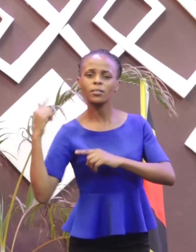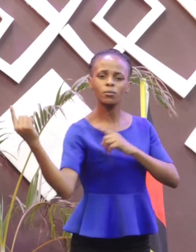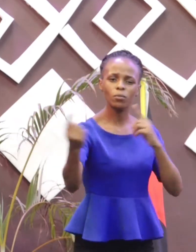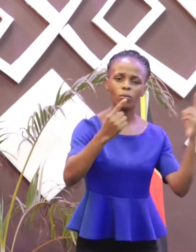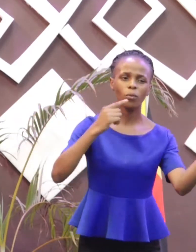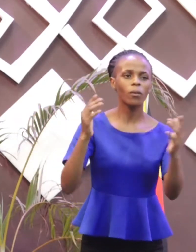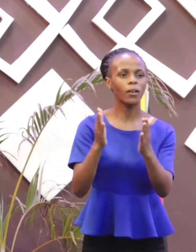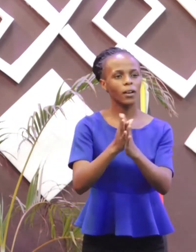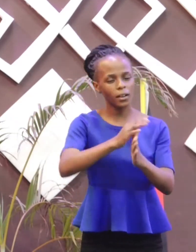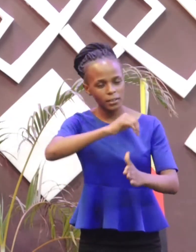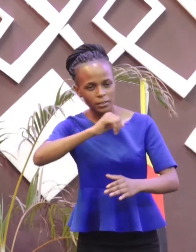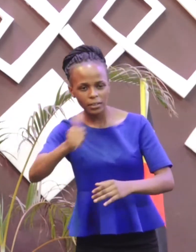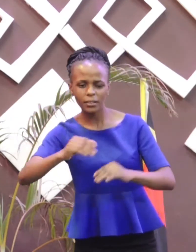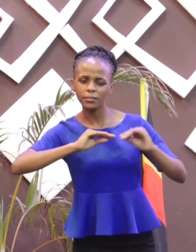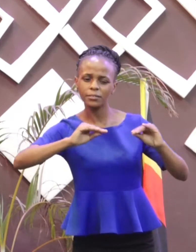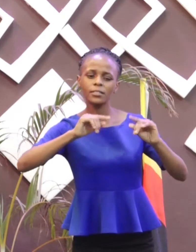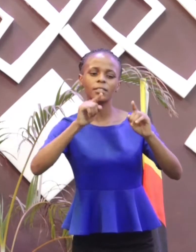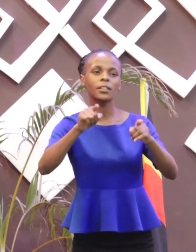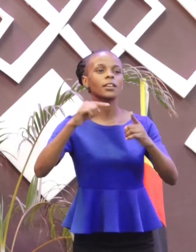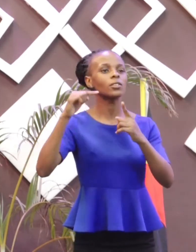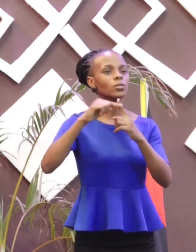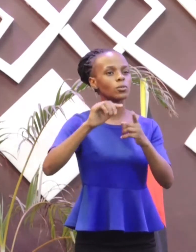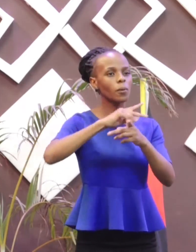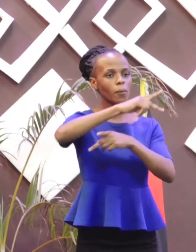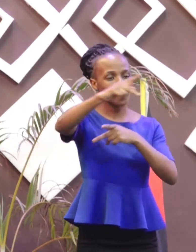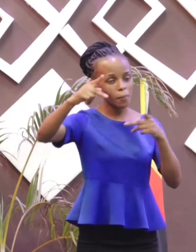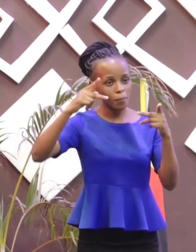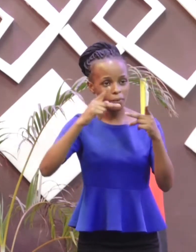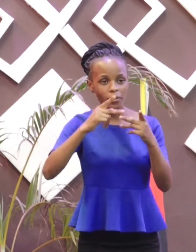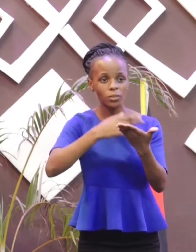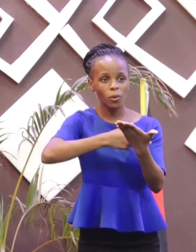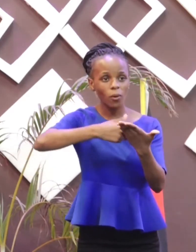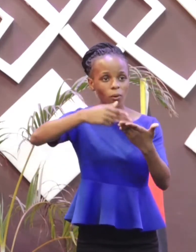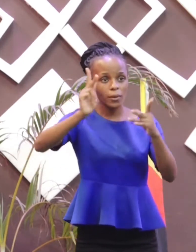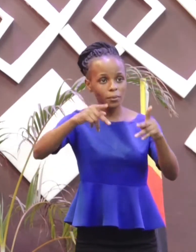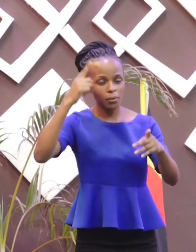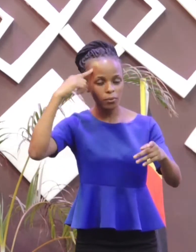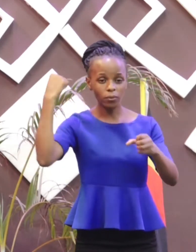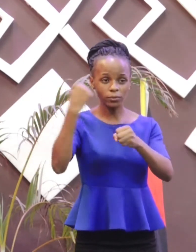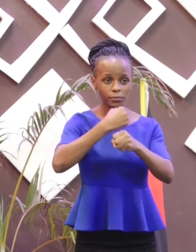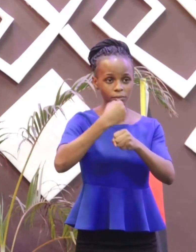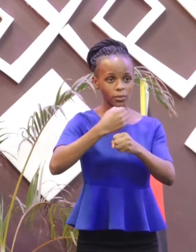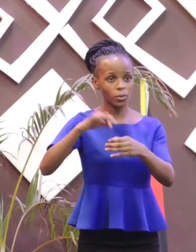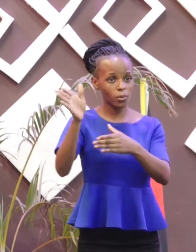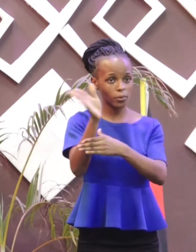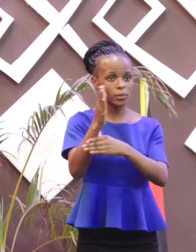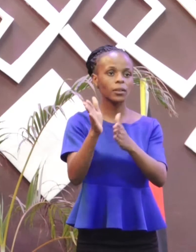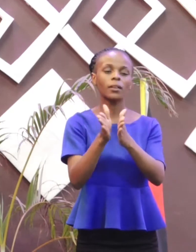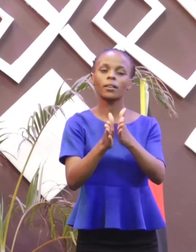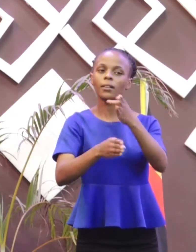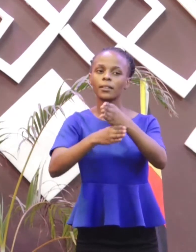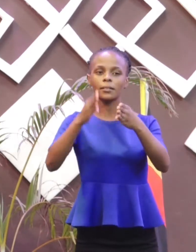n'abayigiriza olw'okutuukiriza abatukuvu olw'omulimu ogw'okuweereza olw'okuzimba omubiri gwa